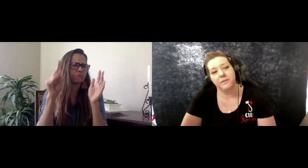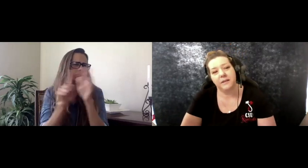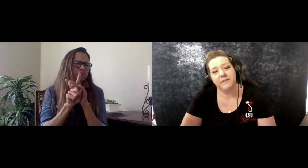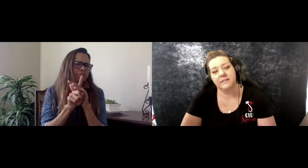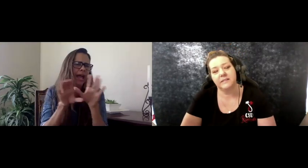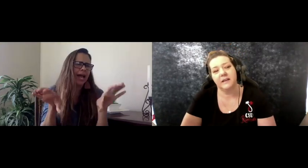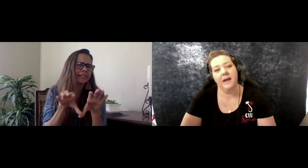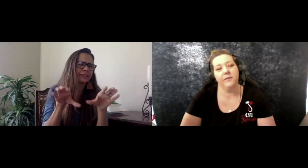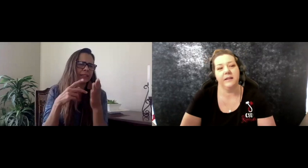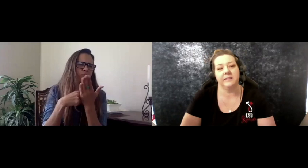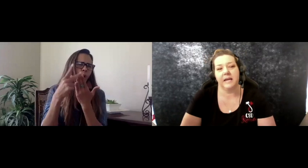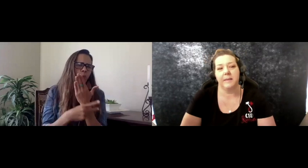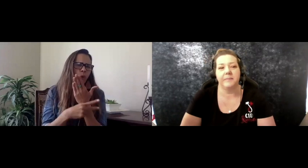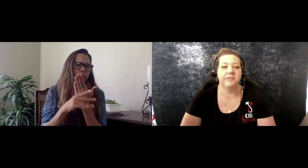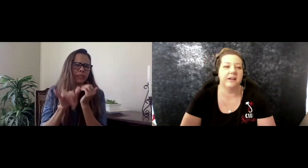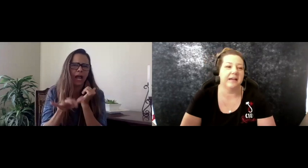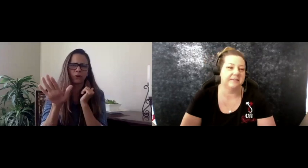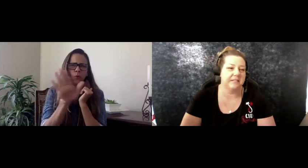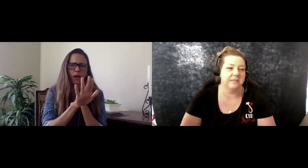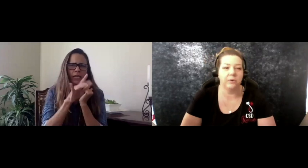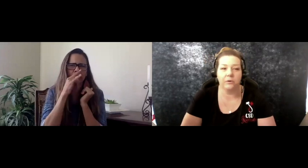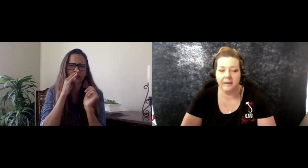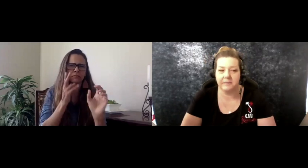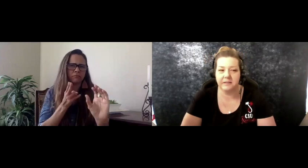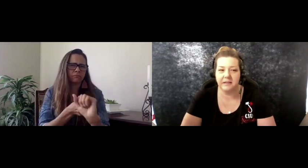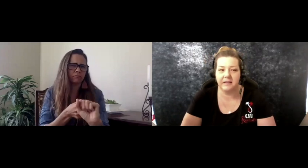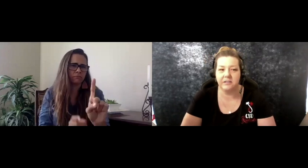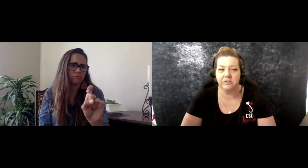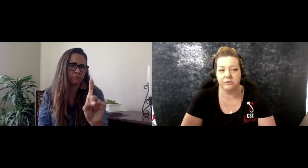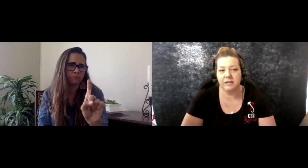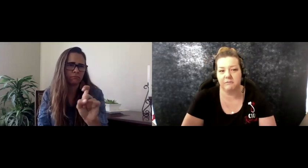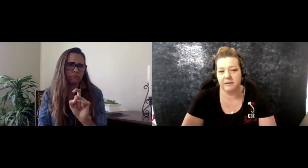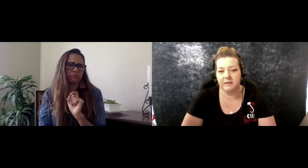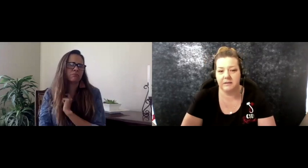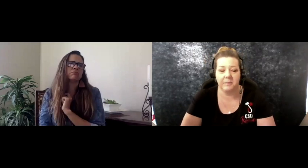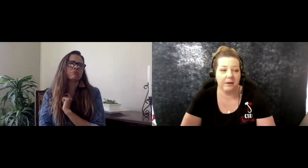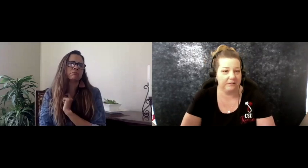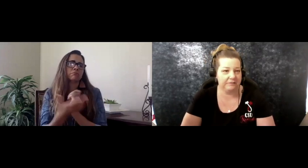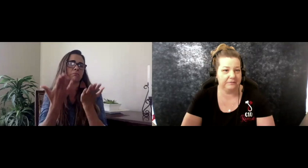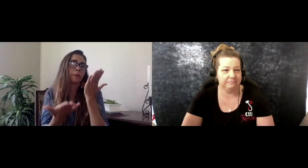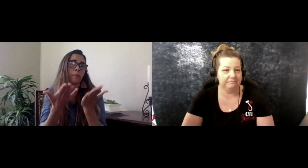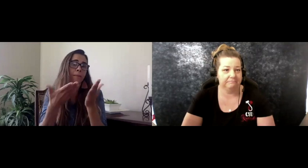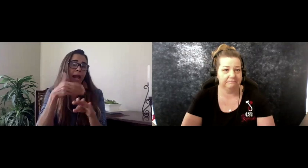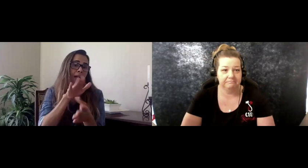if you can give us other things that come up, different activities and programs that your children have been a part of.